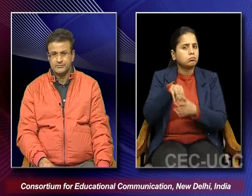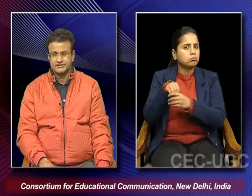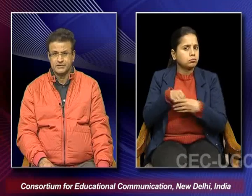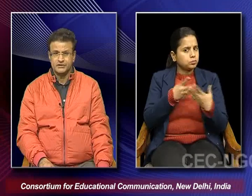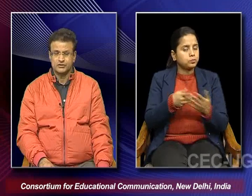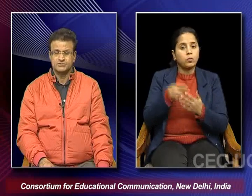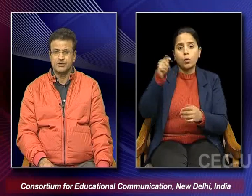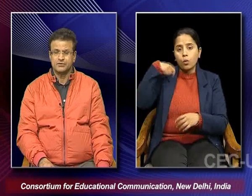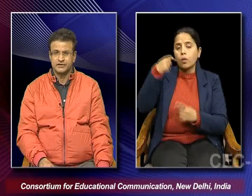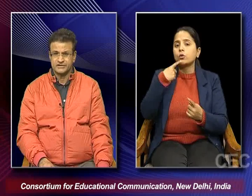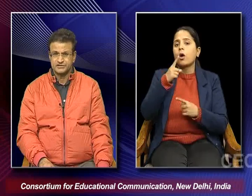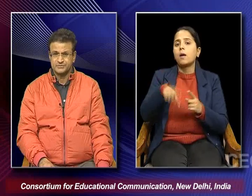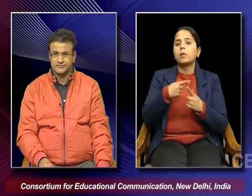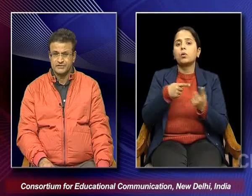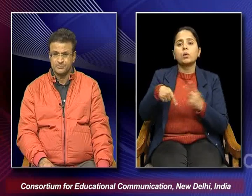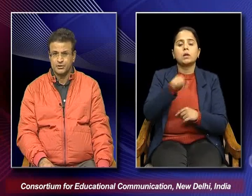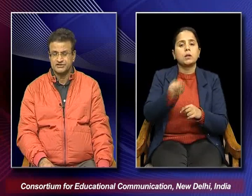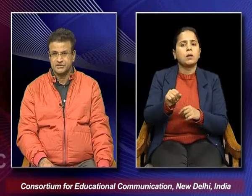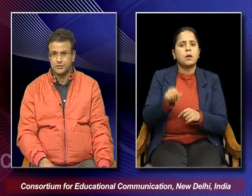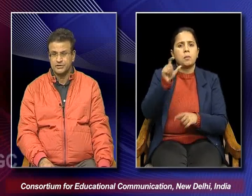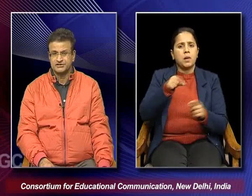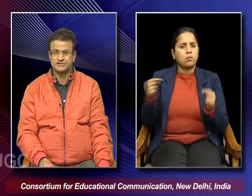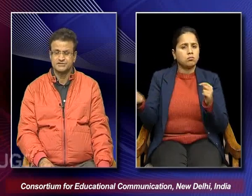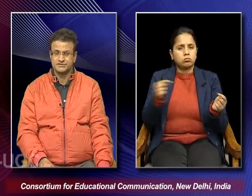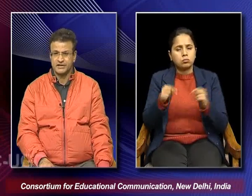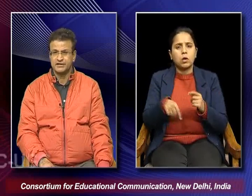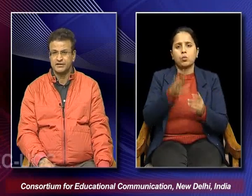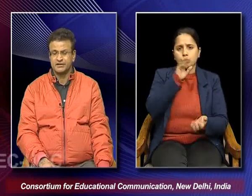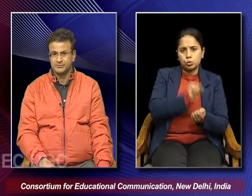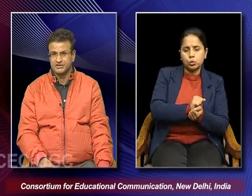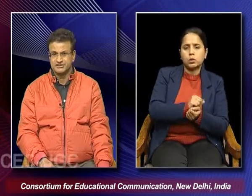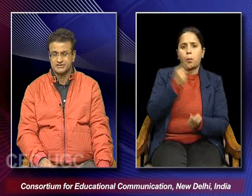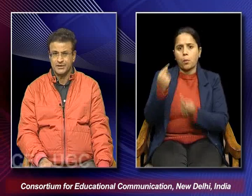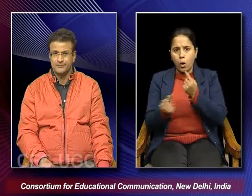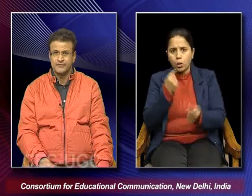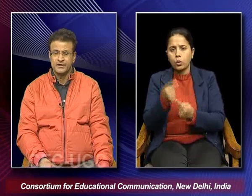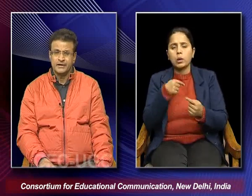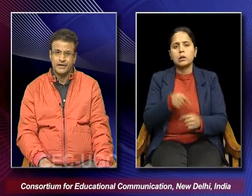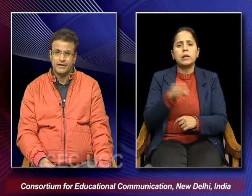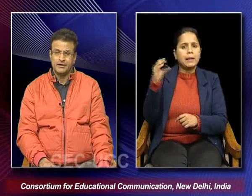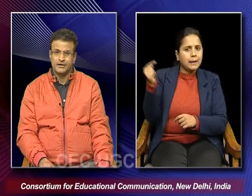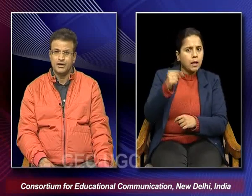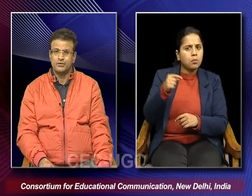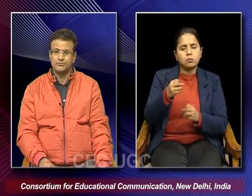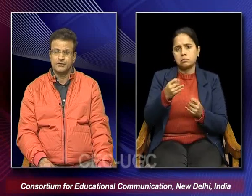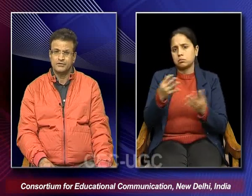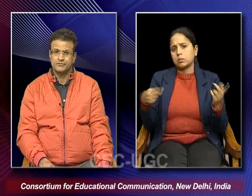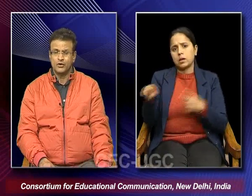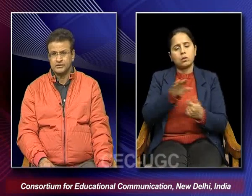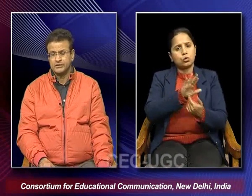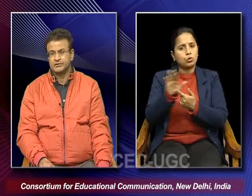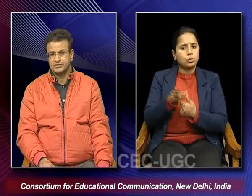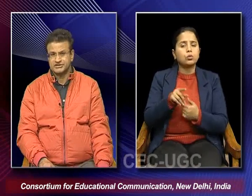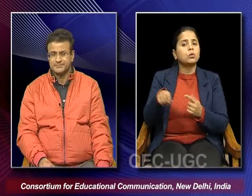film basically talks about the nexus between the police, the politicians, and the criminals as well, and how